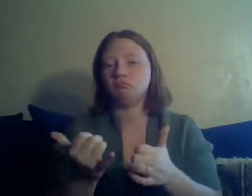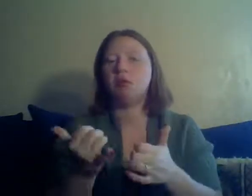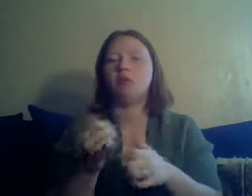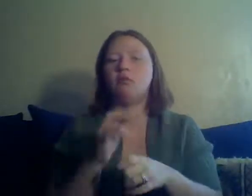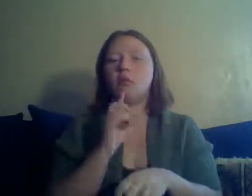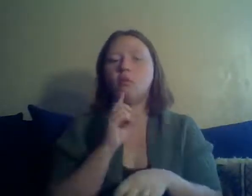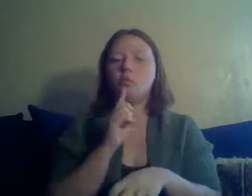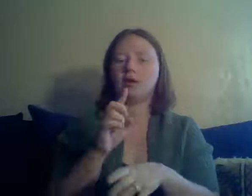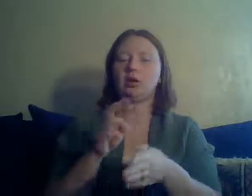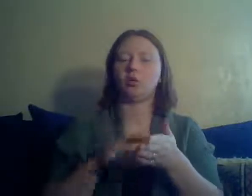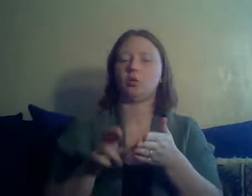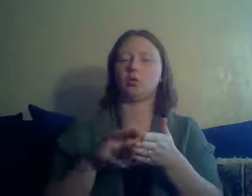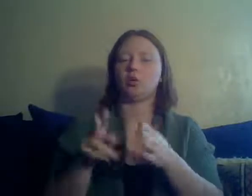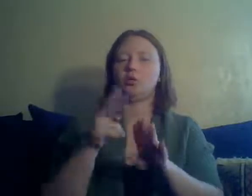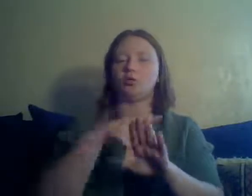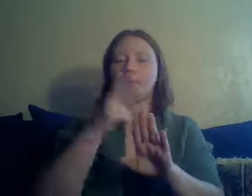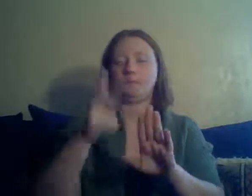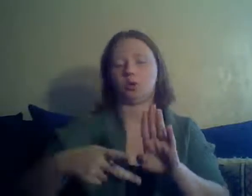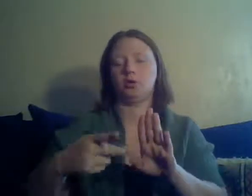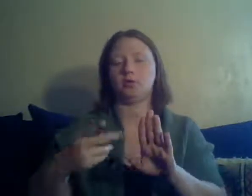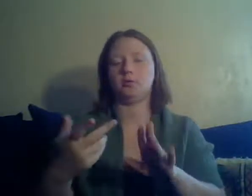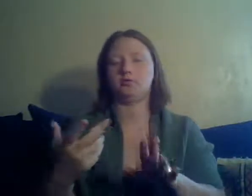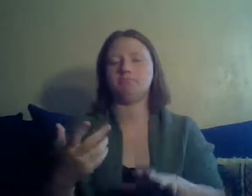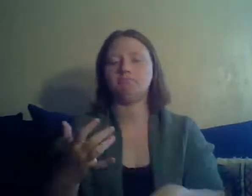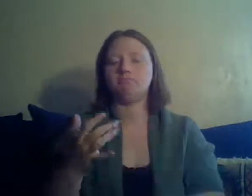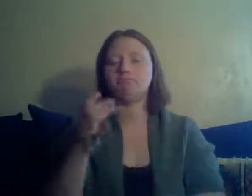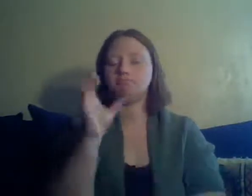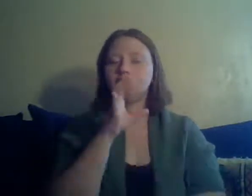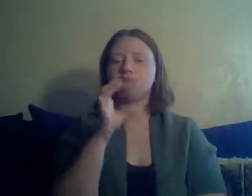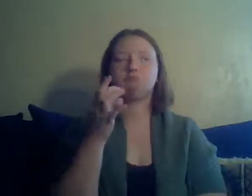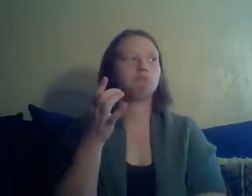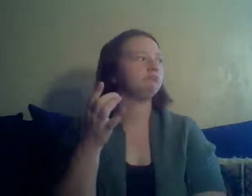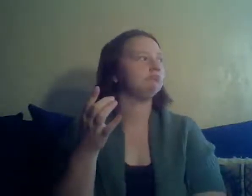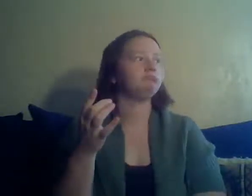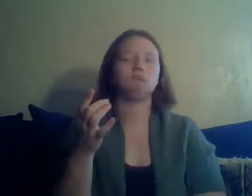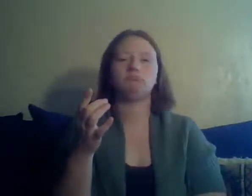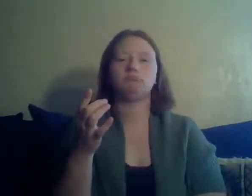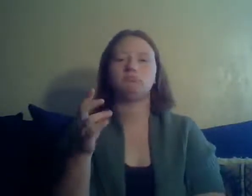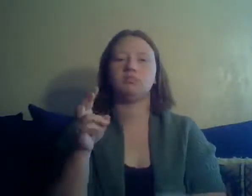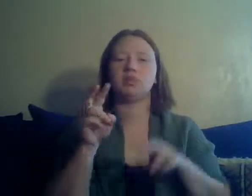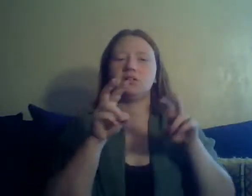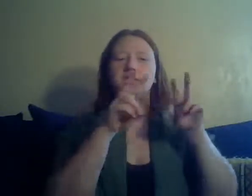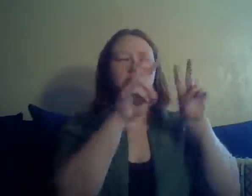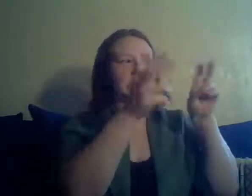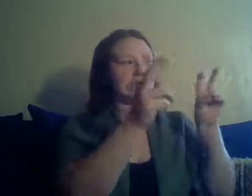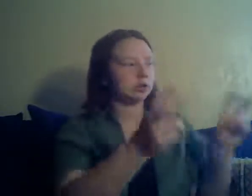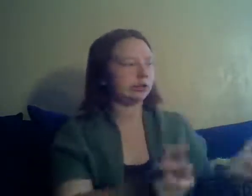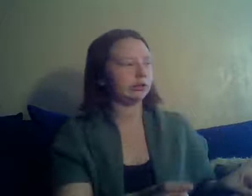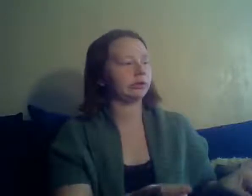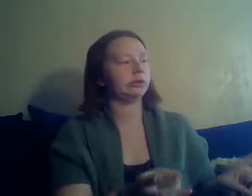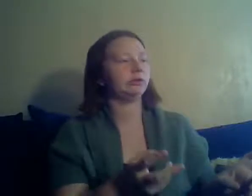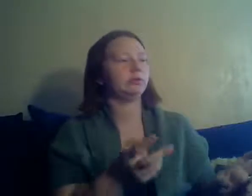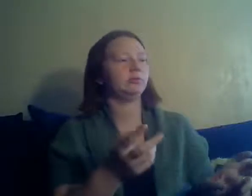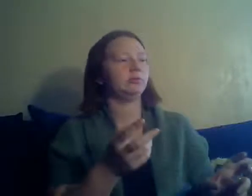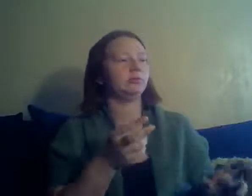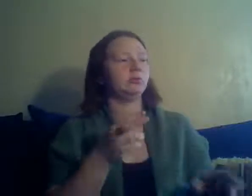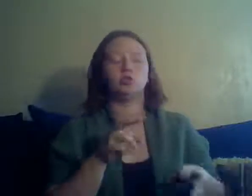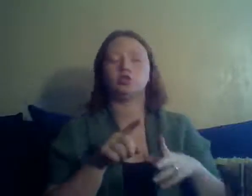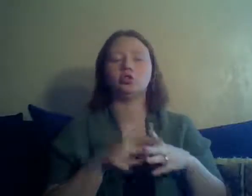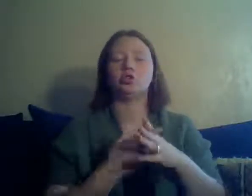project. So they look at these titles and main ideas, and then they go off and start their own research project.